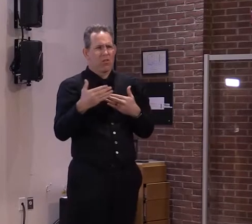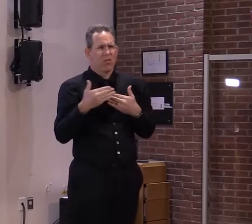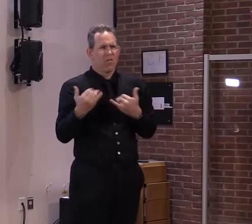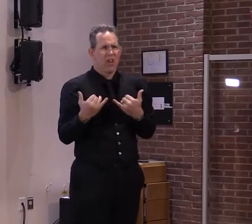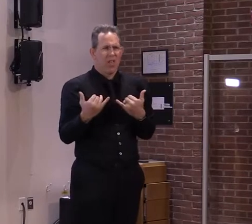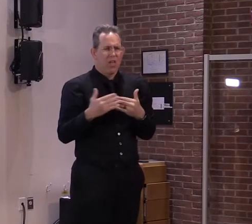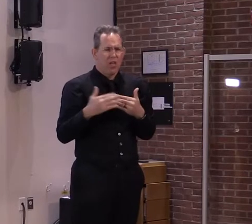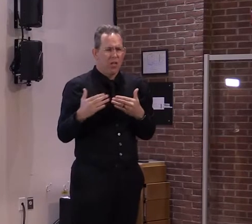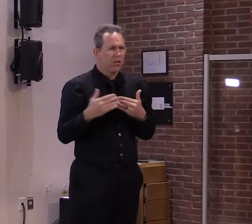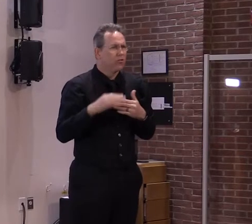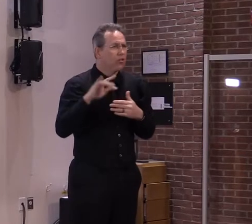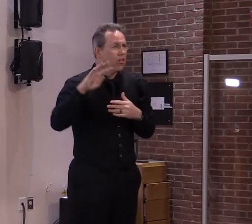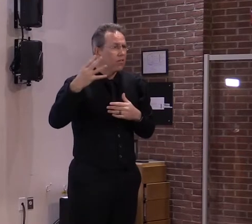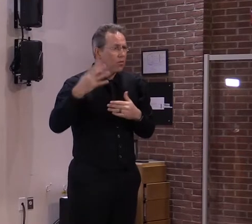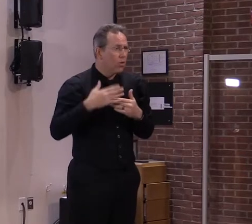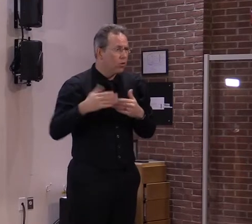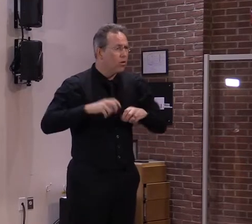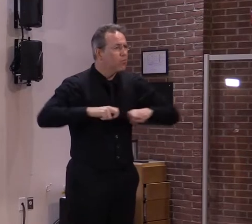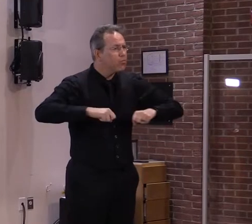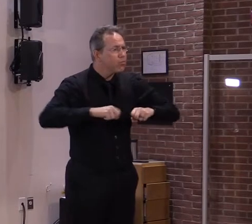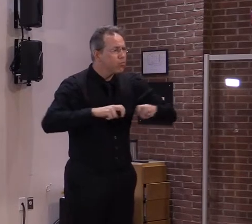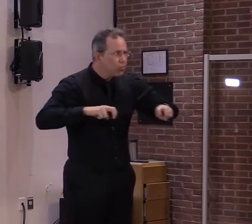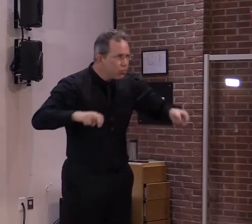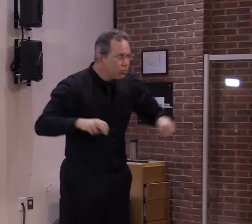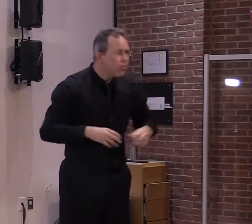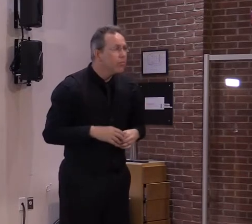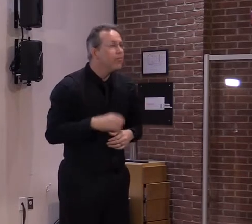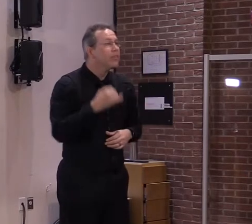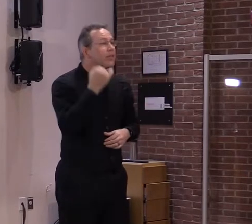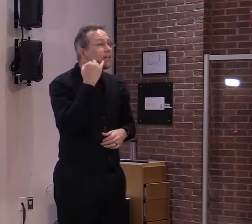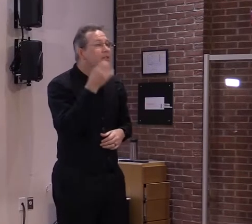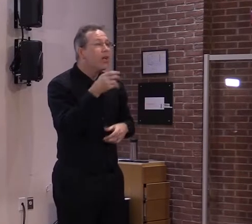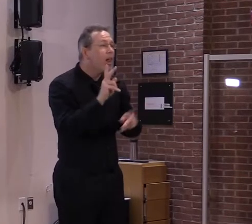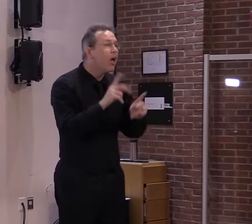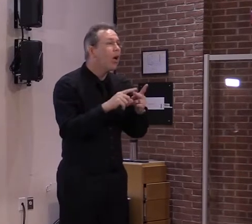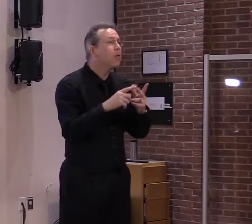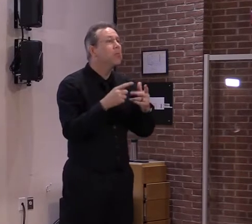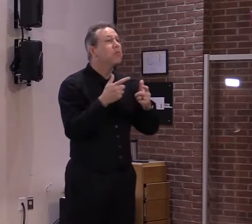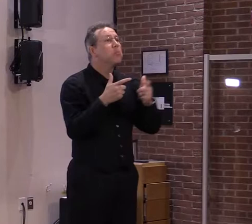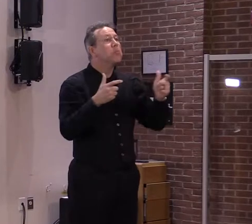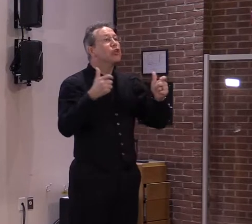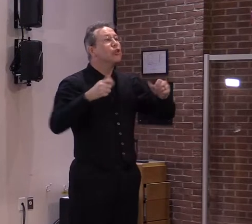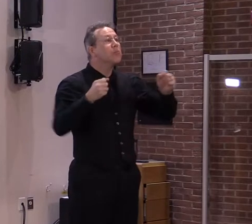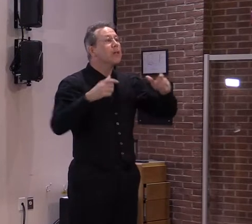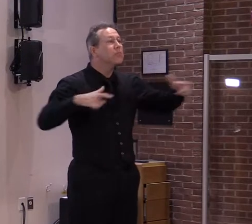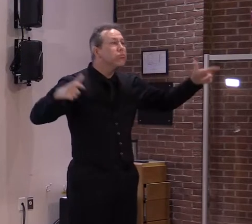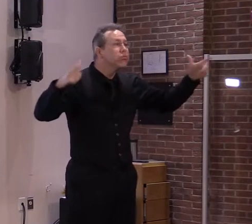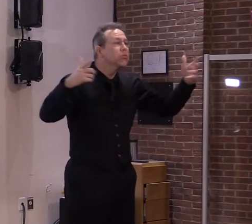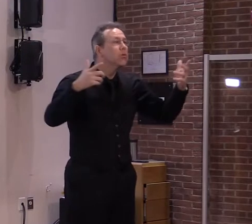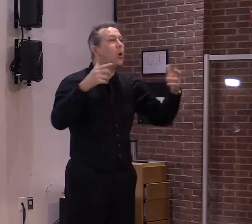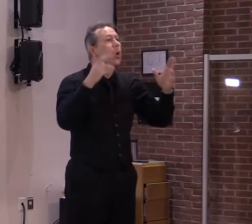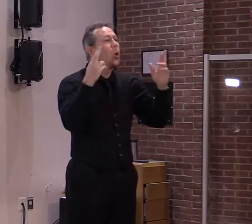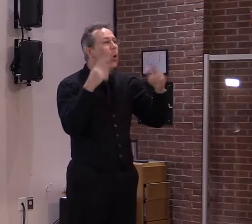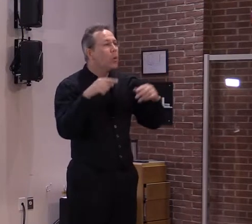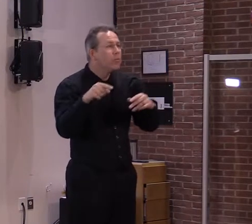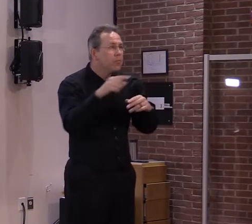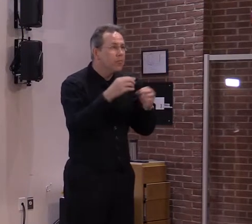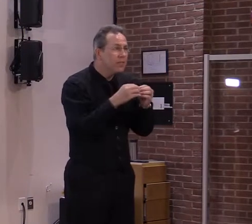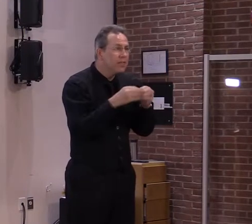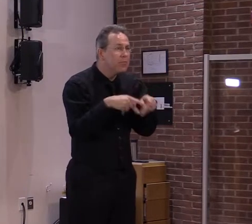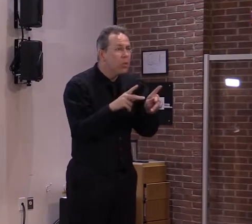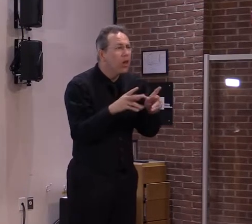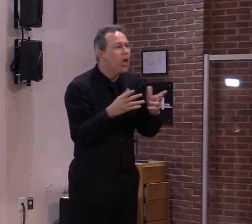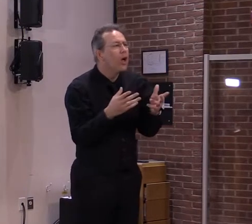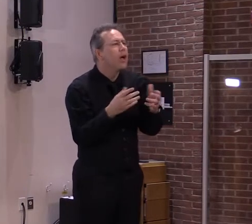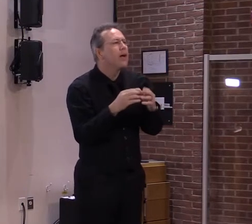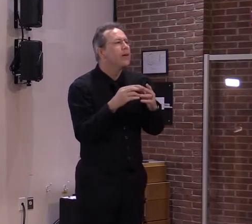hope these gathering size increases will allow for some form of high school and college graduations to take place and